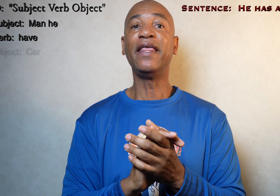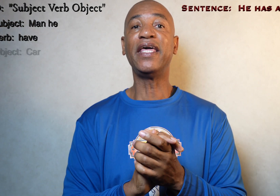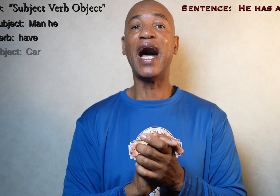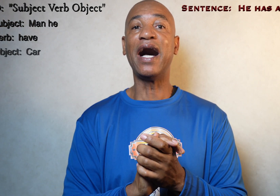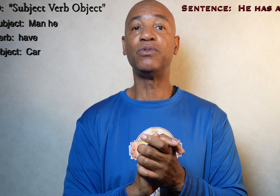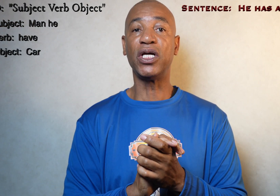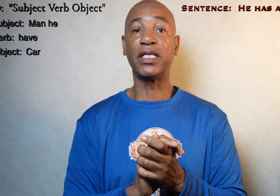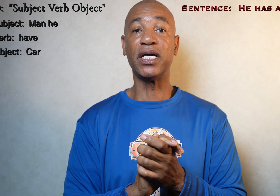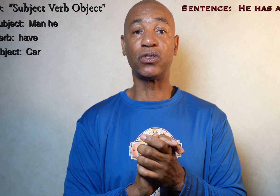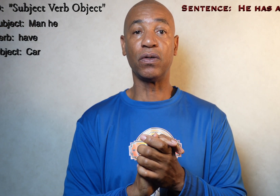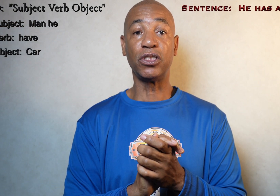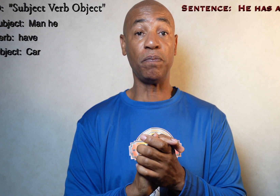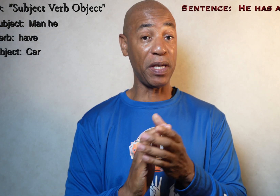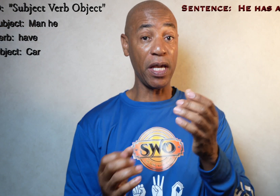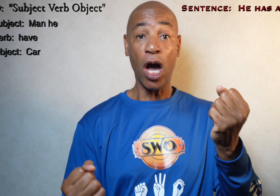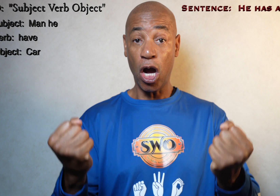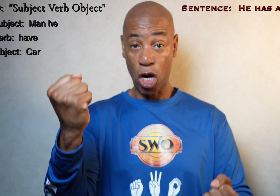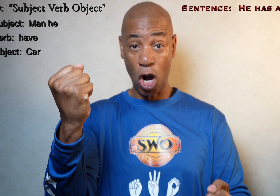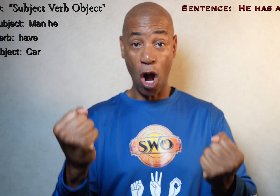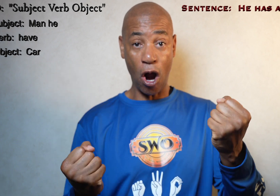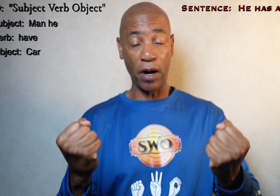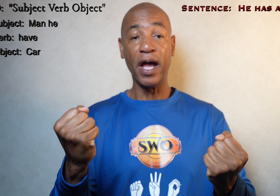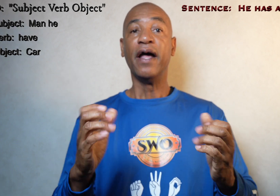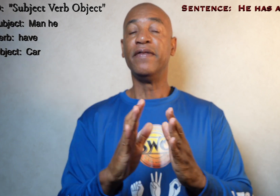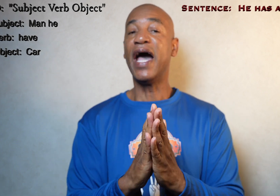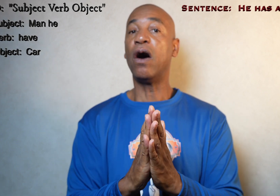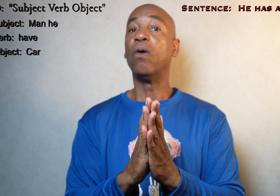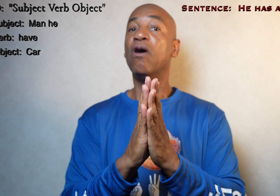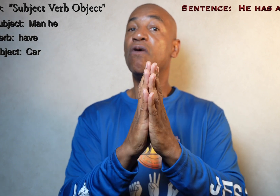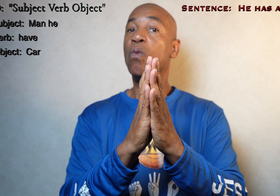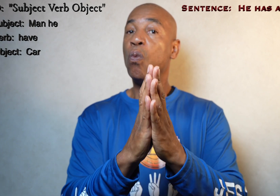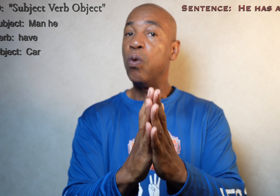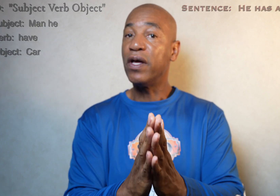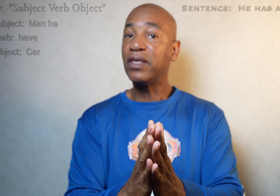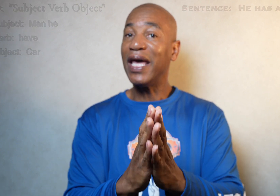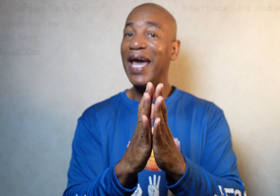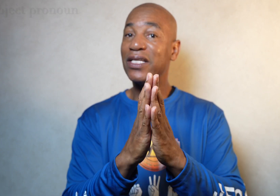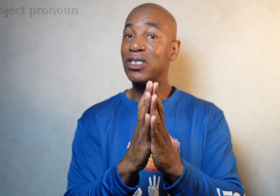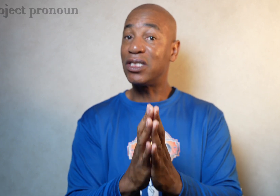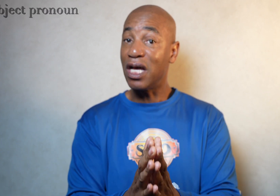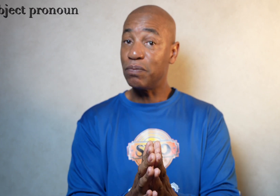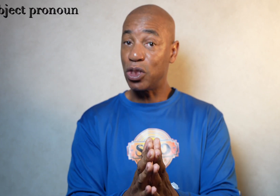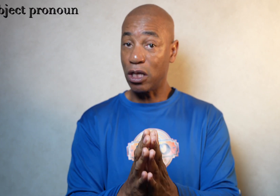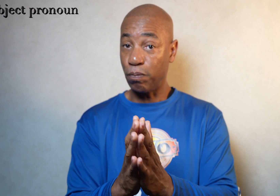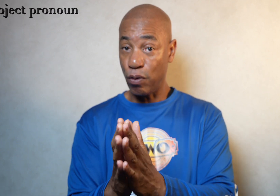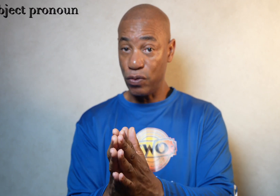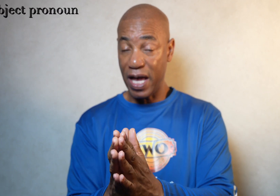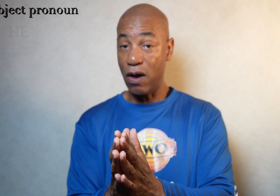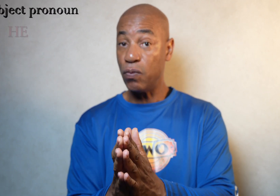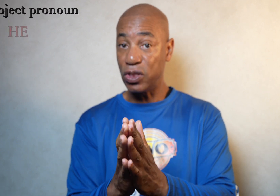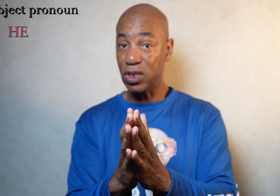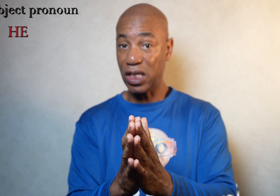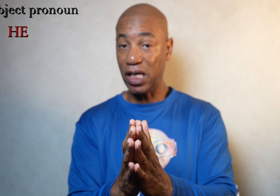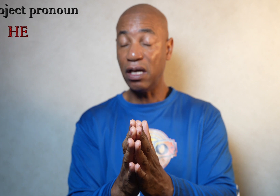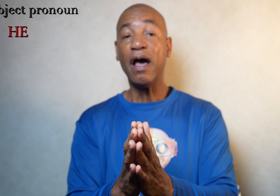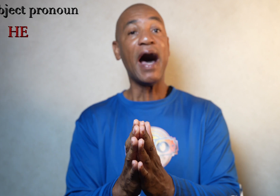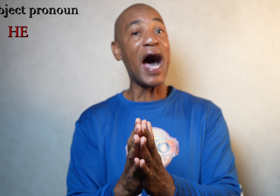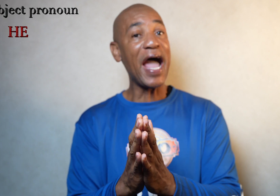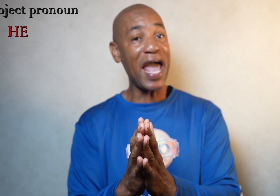the object is going to be car. Now, with a subject pronoun, which is he, I have